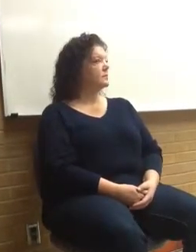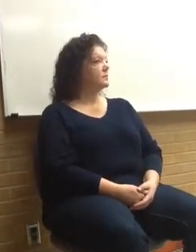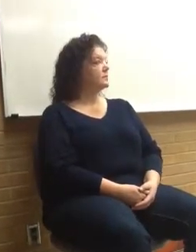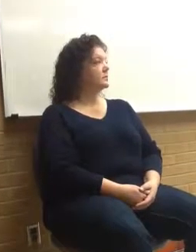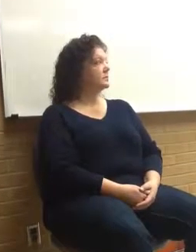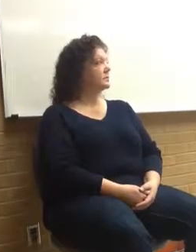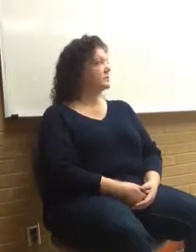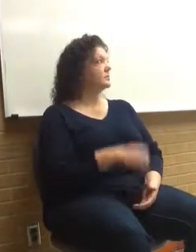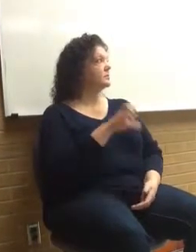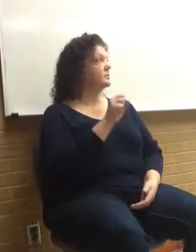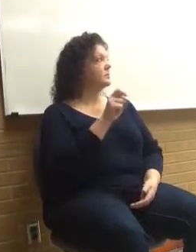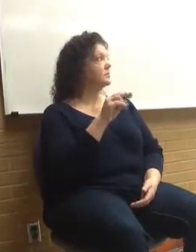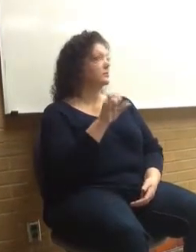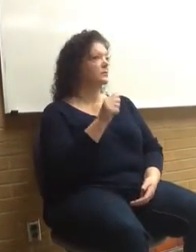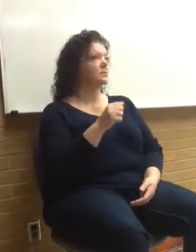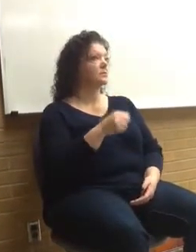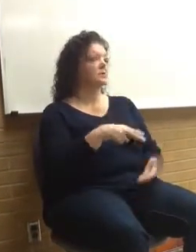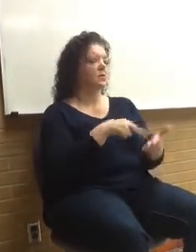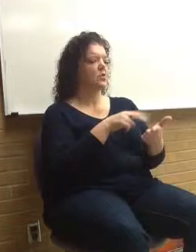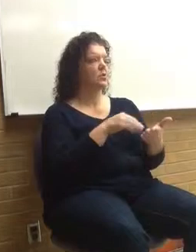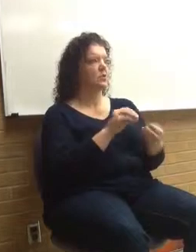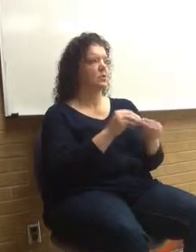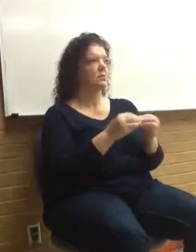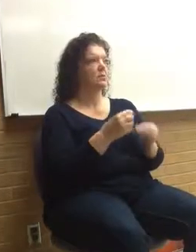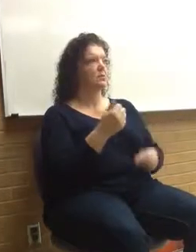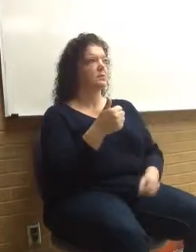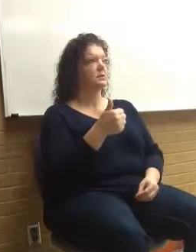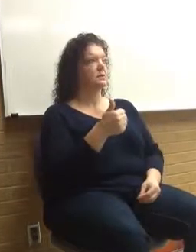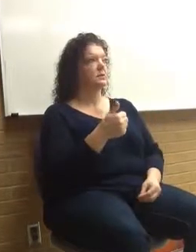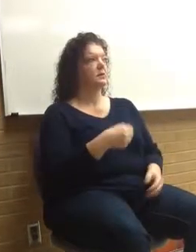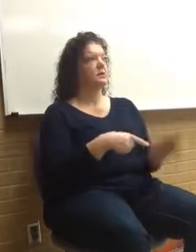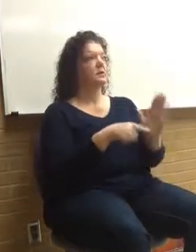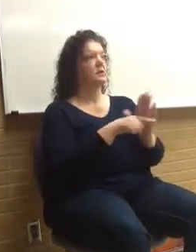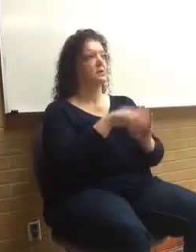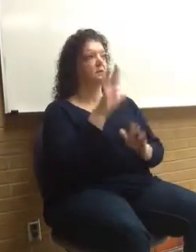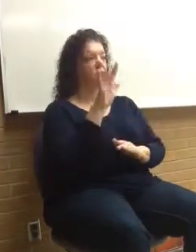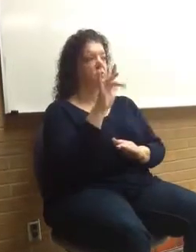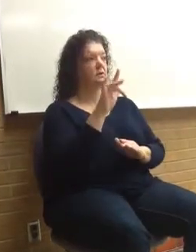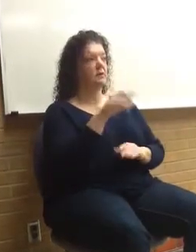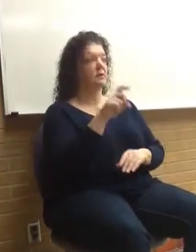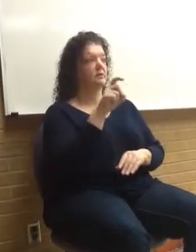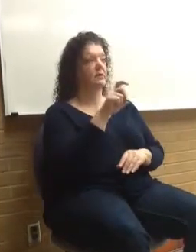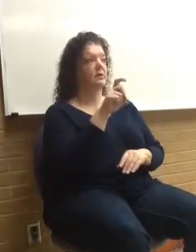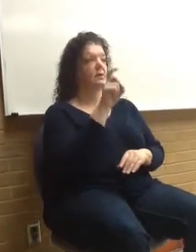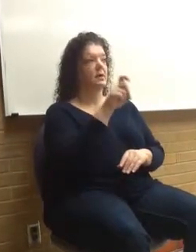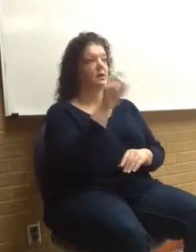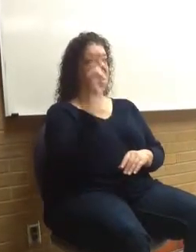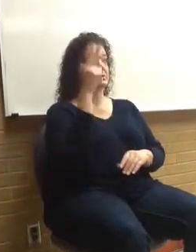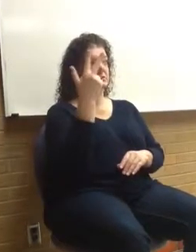Susan, could you read number 10, please? Negative 25 x to the third plus 20x